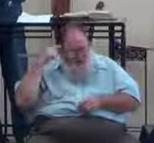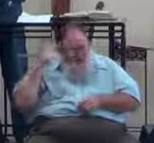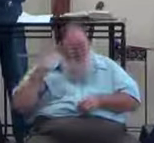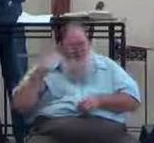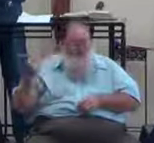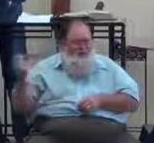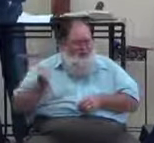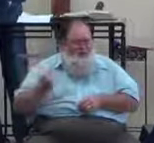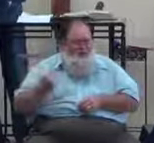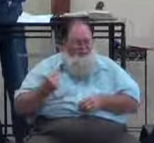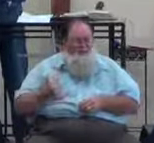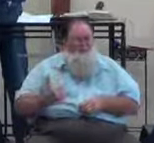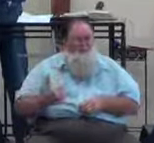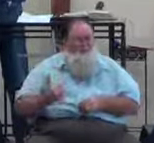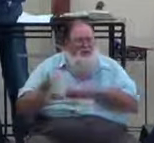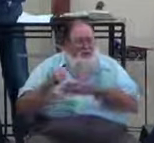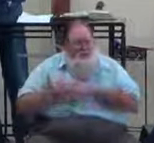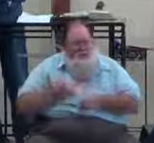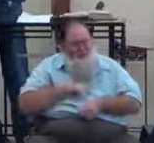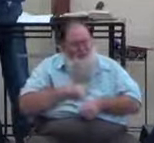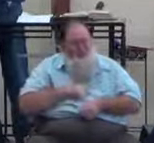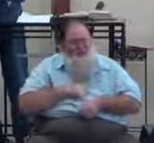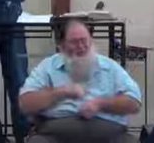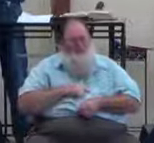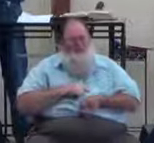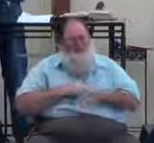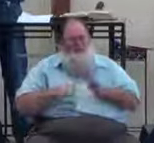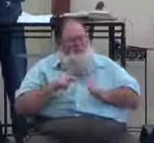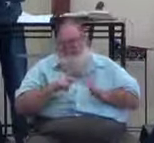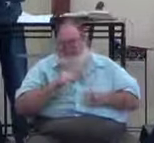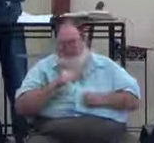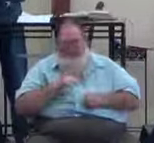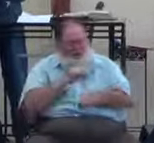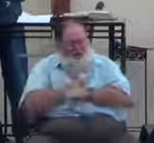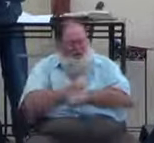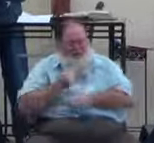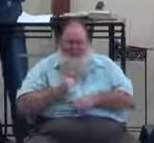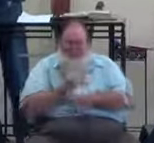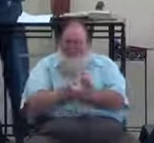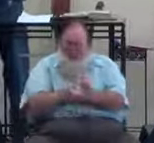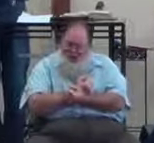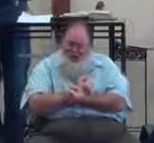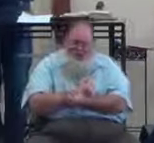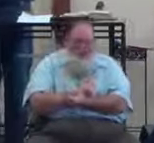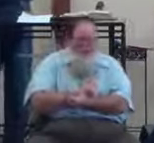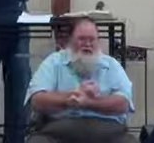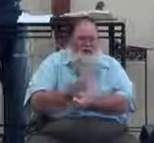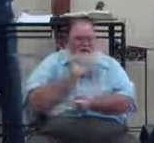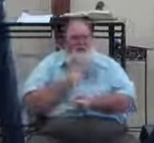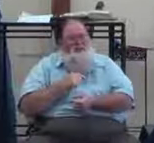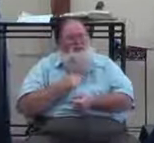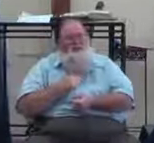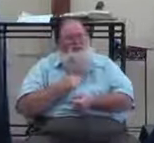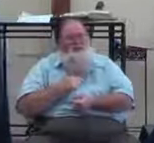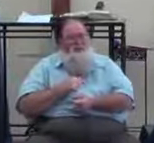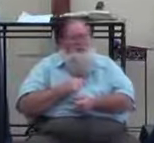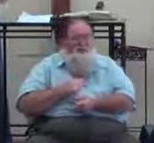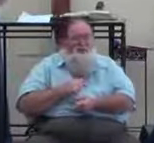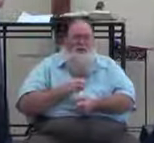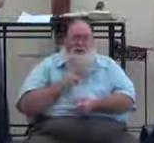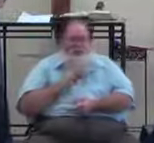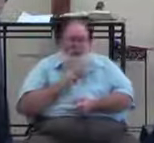He said people wouldn't work. All they did was beg. He said the water's coming down the street a